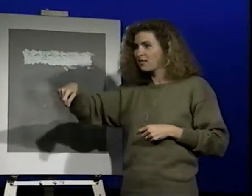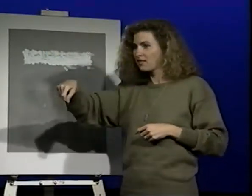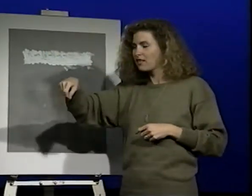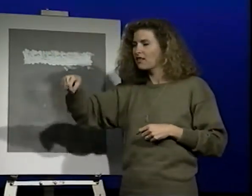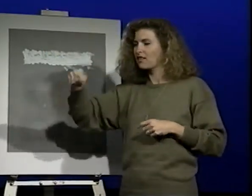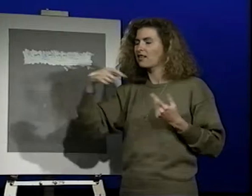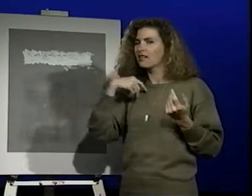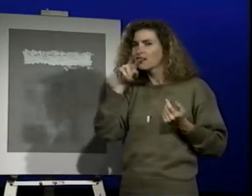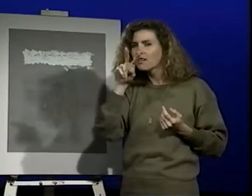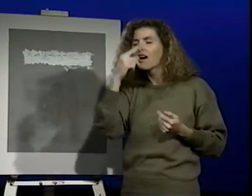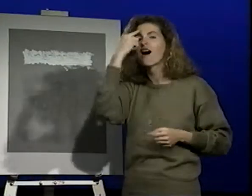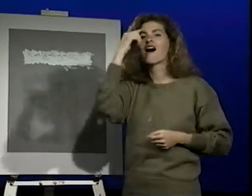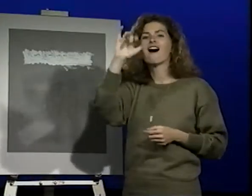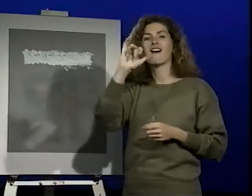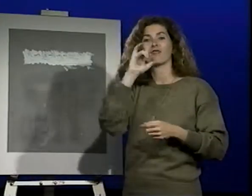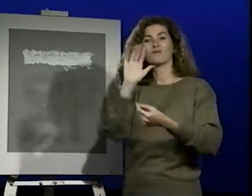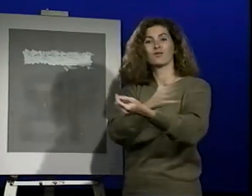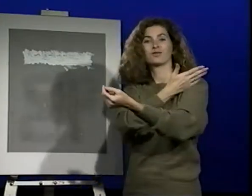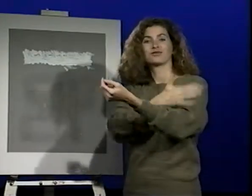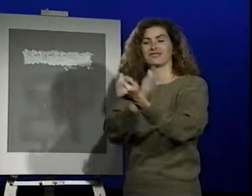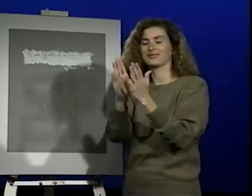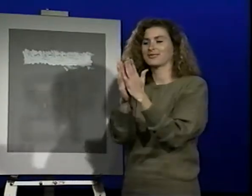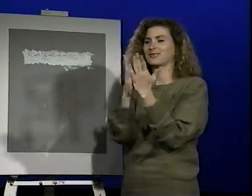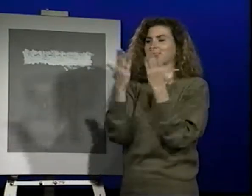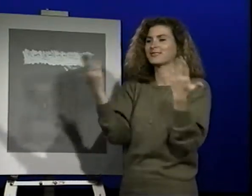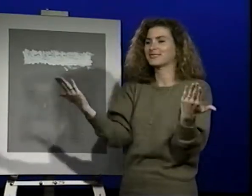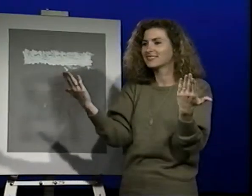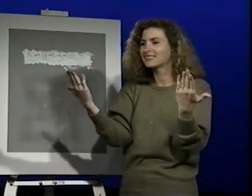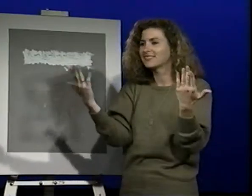a music lines or a musical page.